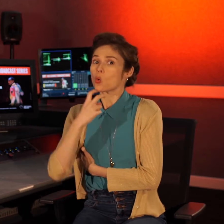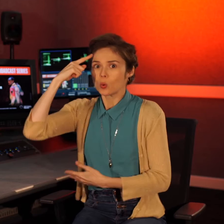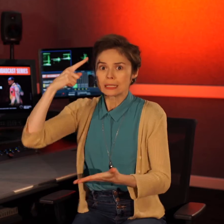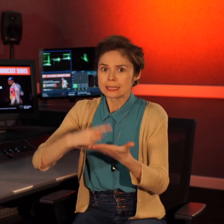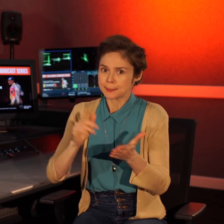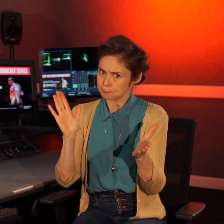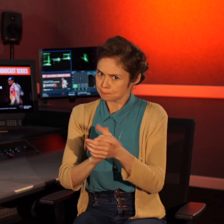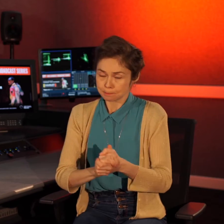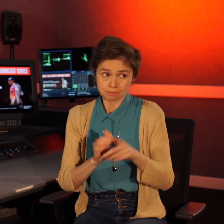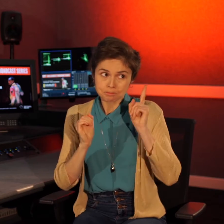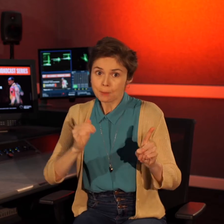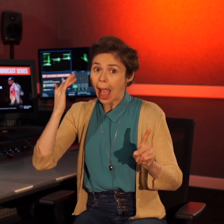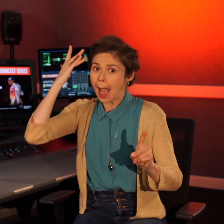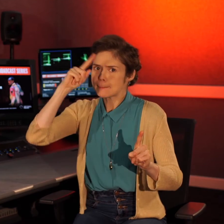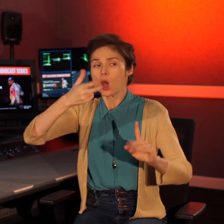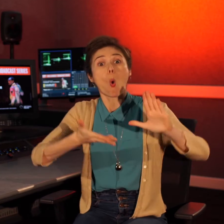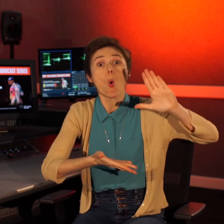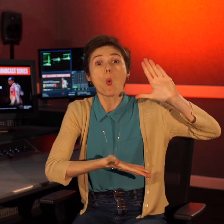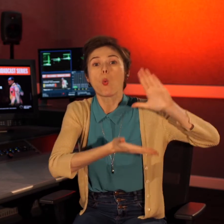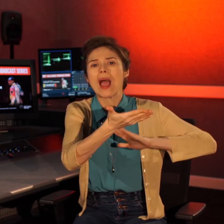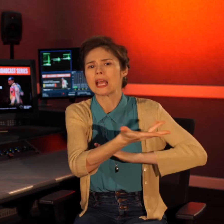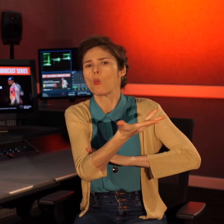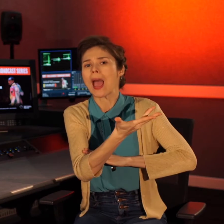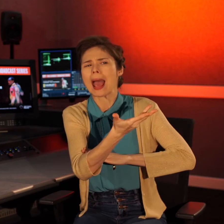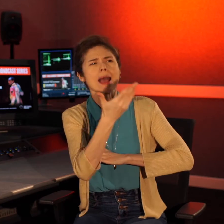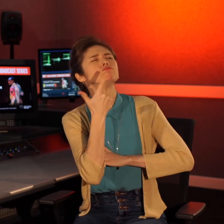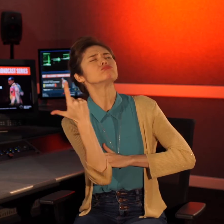and so decides to send him away to England.